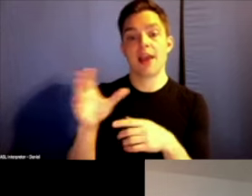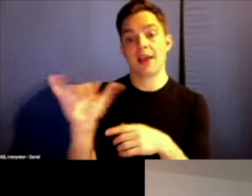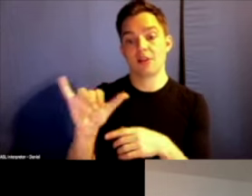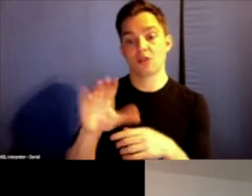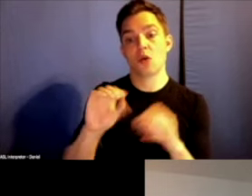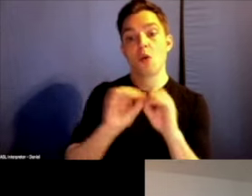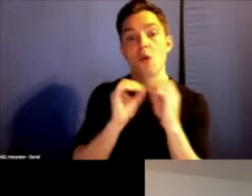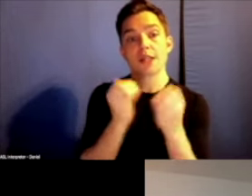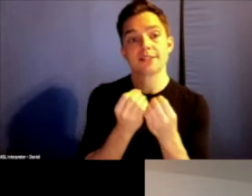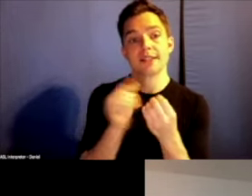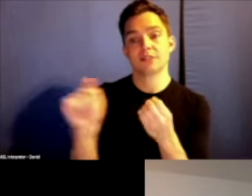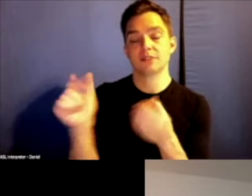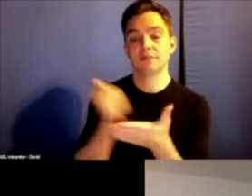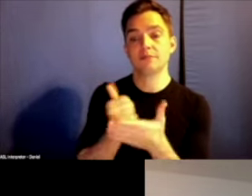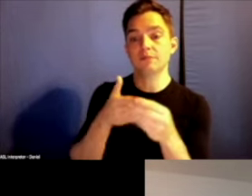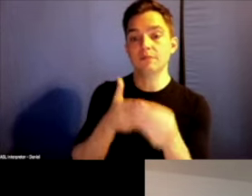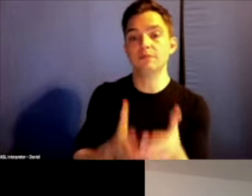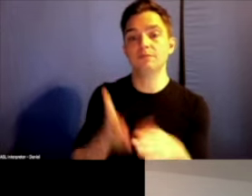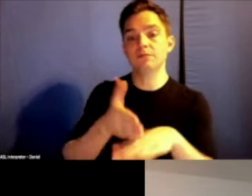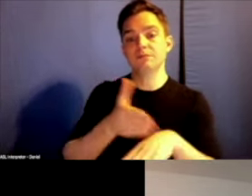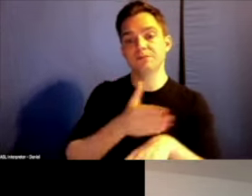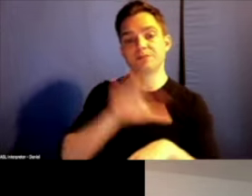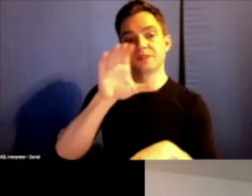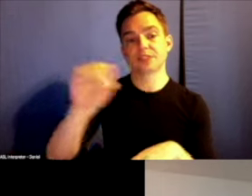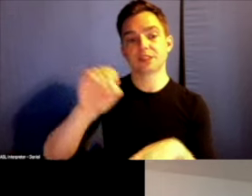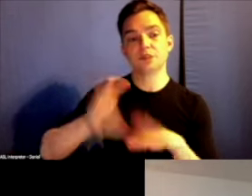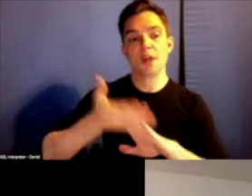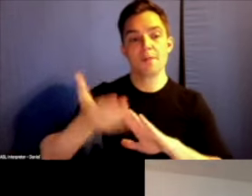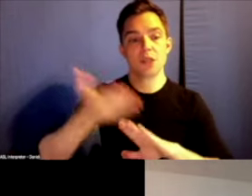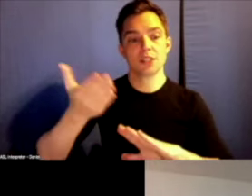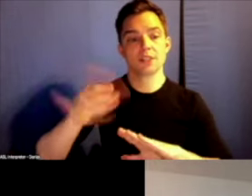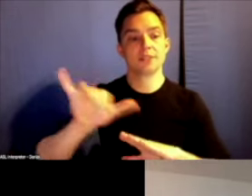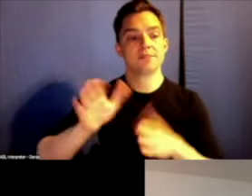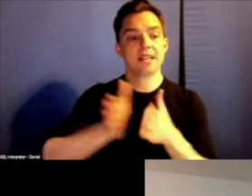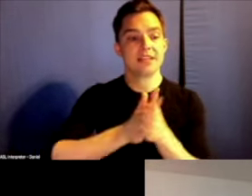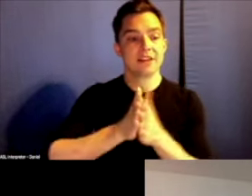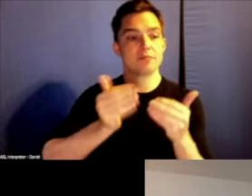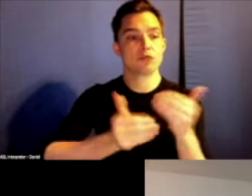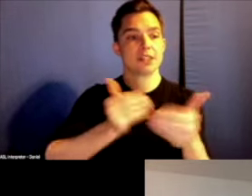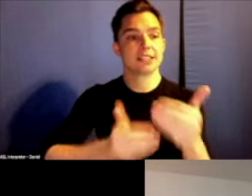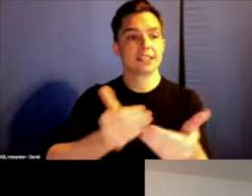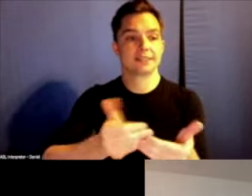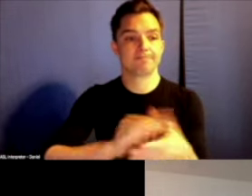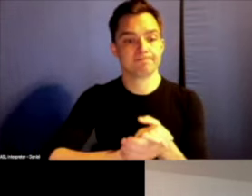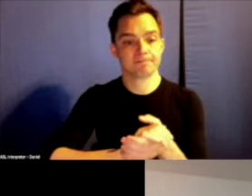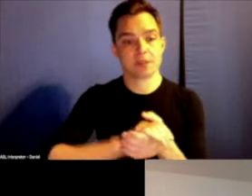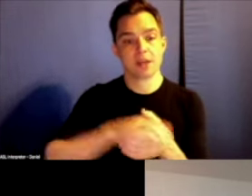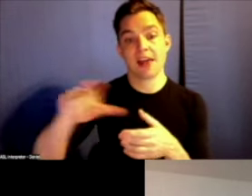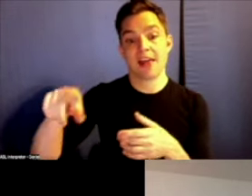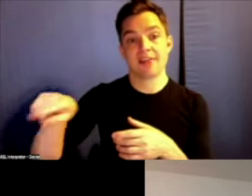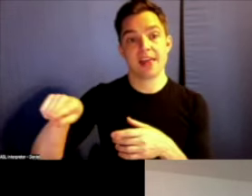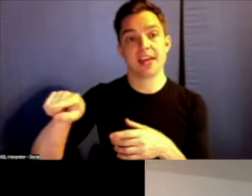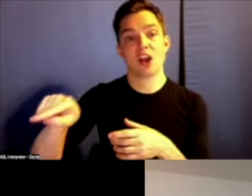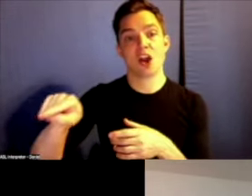organizations, helping leaders to improve company operations and innovative processes. They are